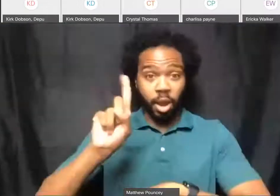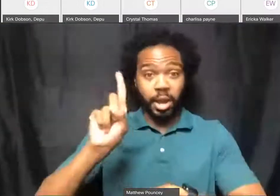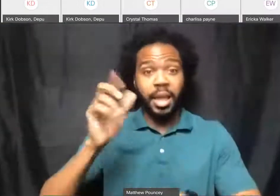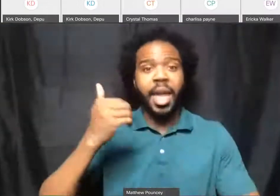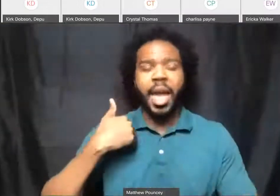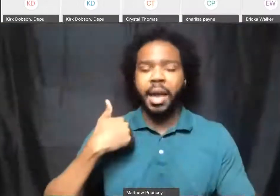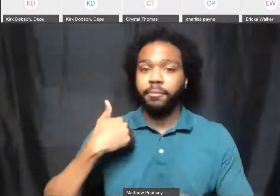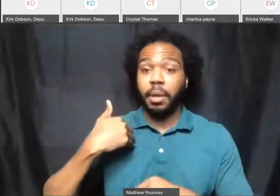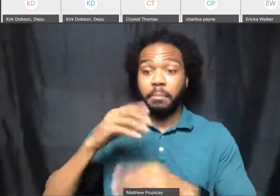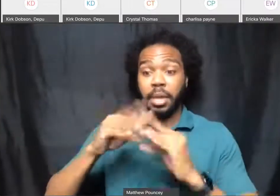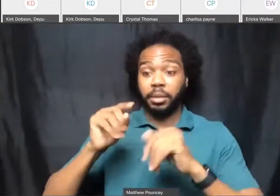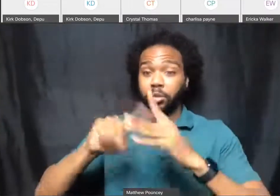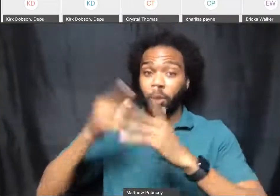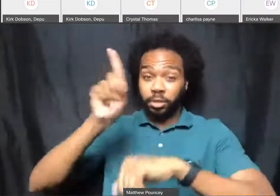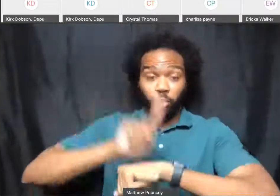1 o'clock.